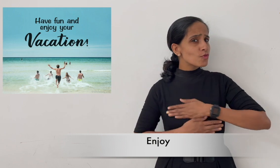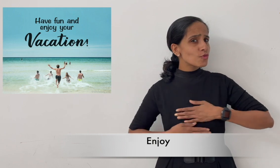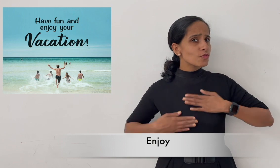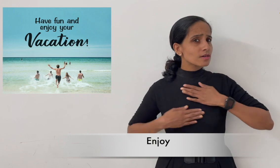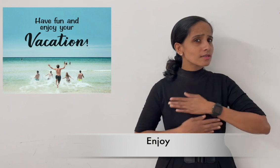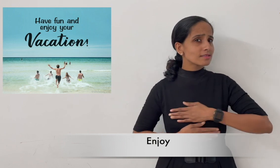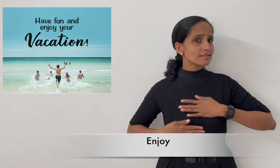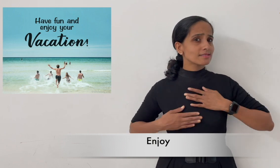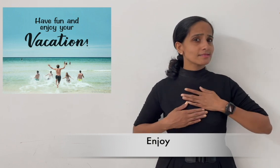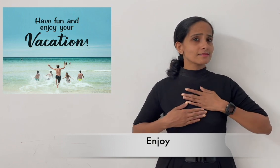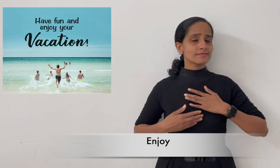Enjoy.